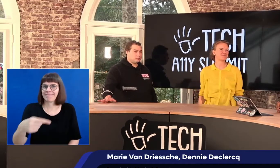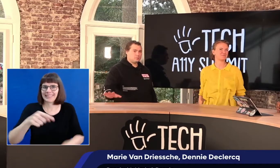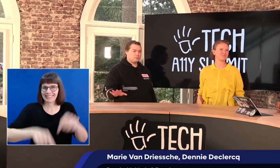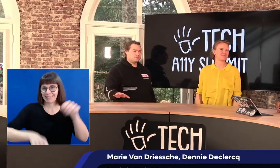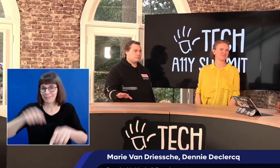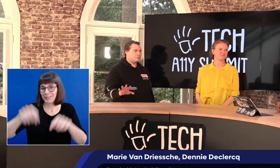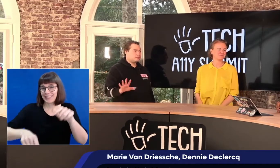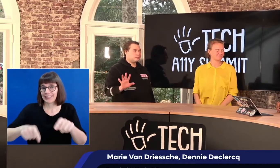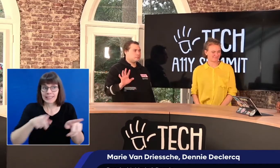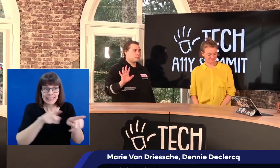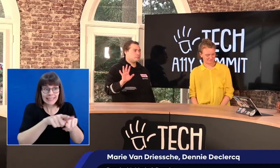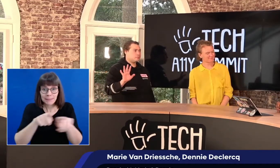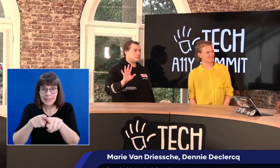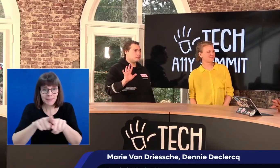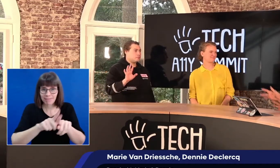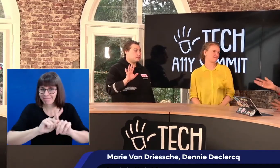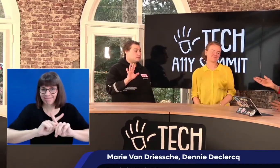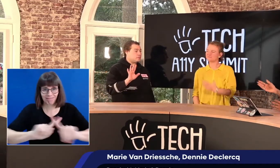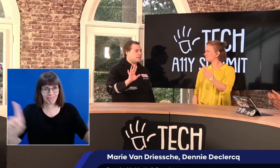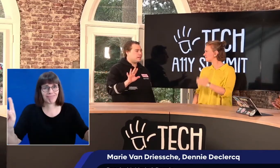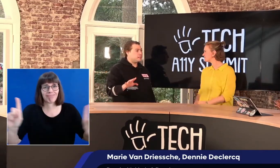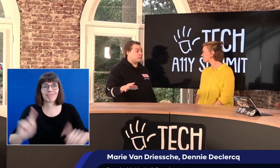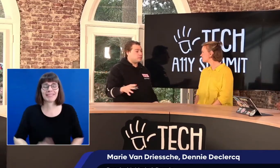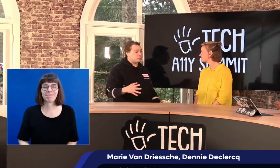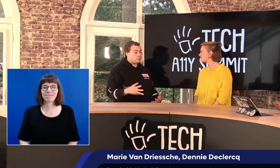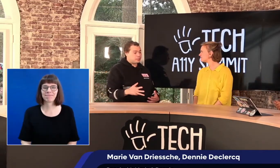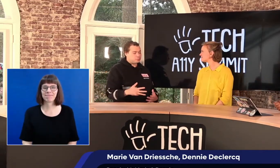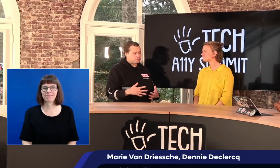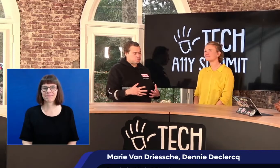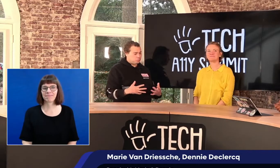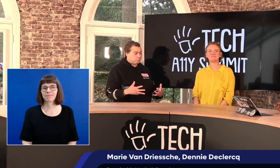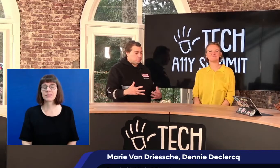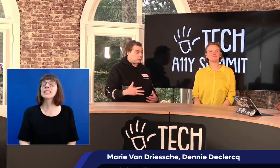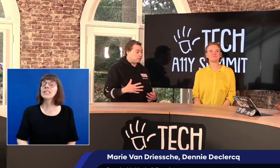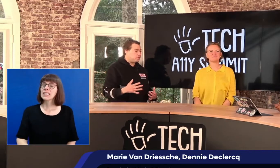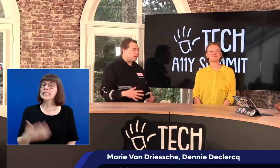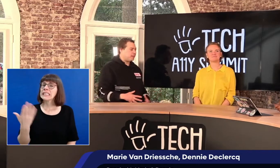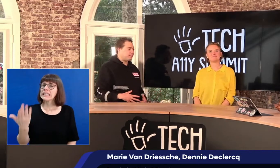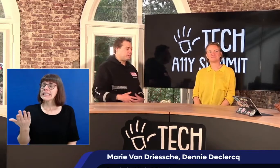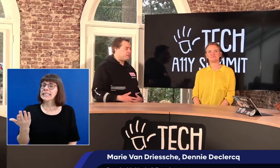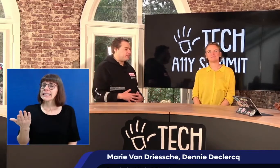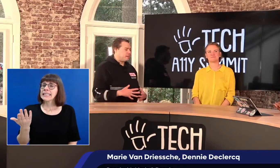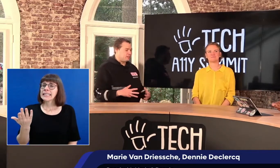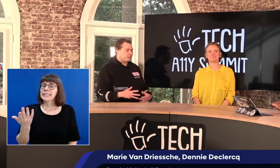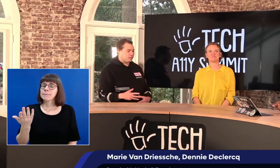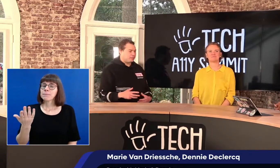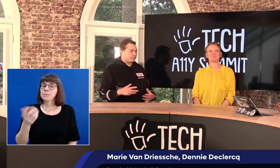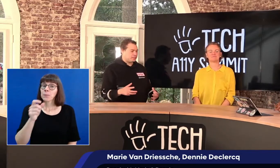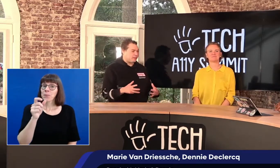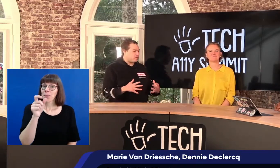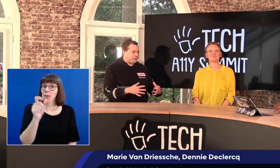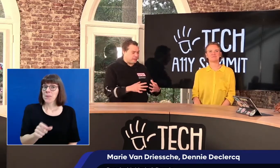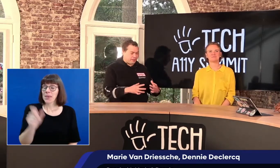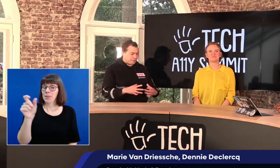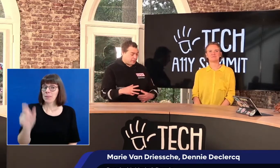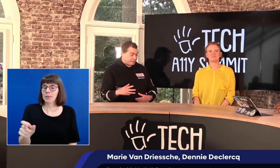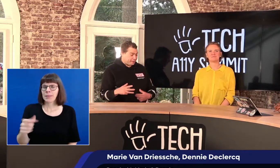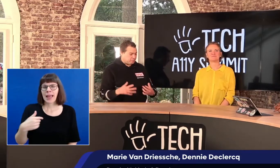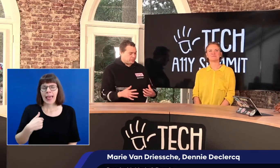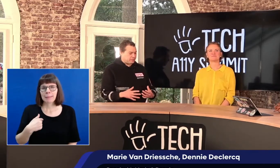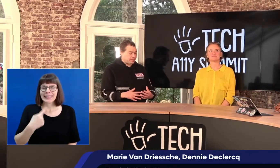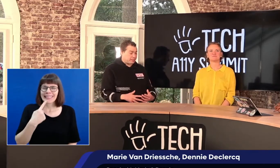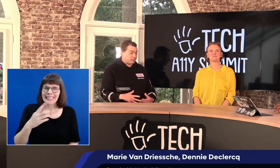that's the same as someone else. Go ahead. It's Dennie. also so that some people who are, and it's very hard what I'm going to say, I'm going to give